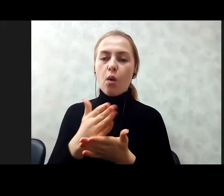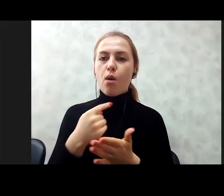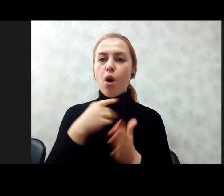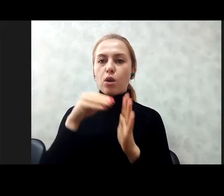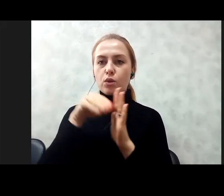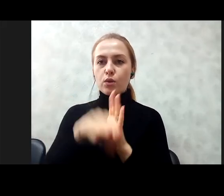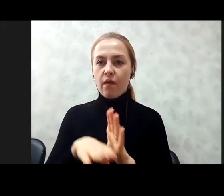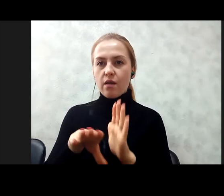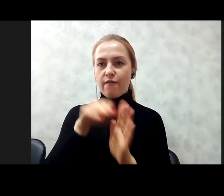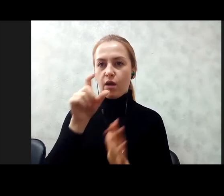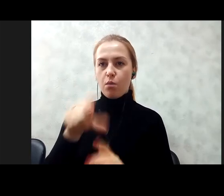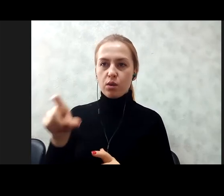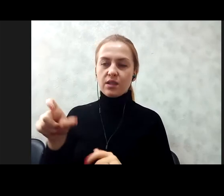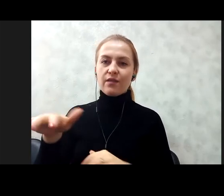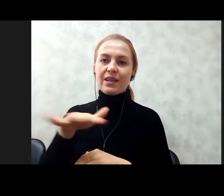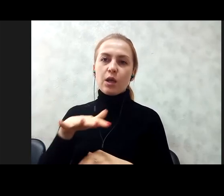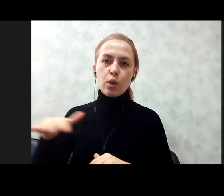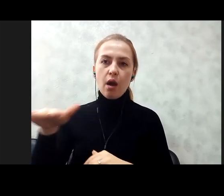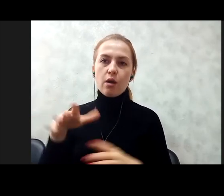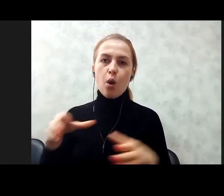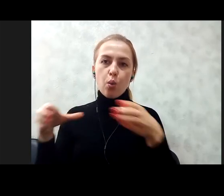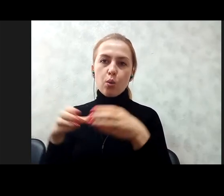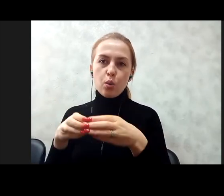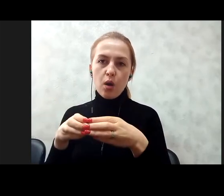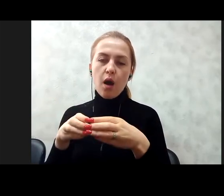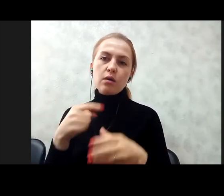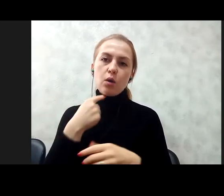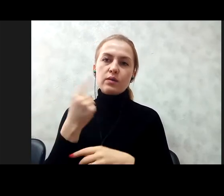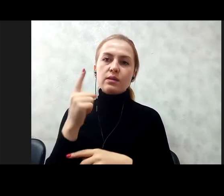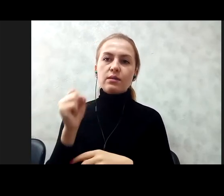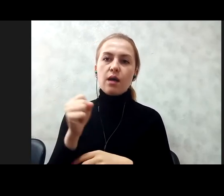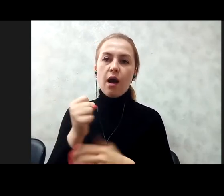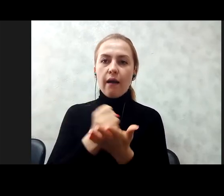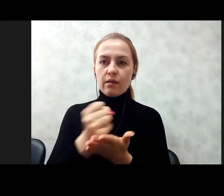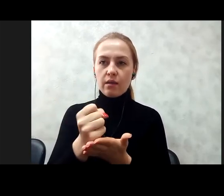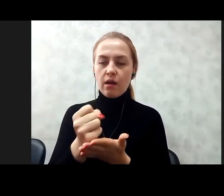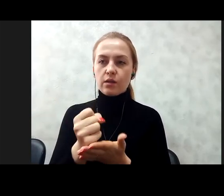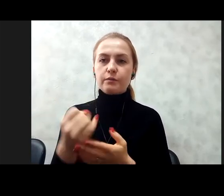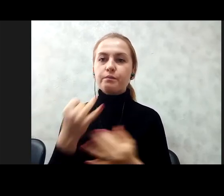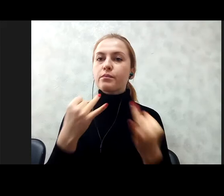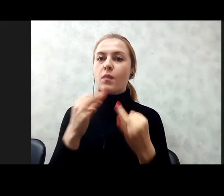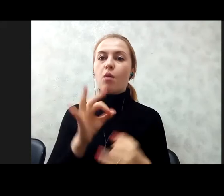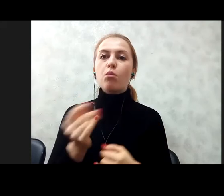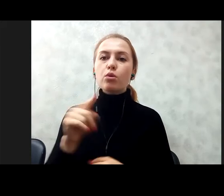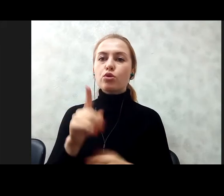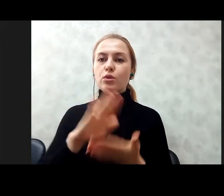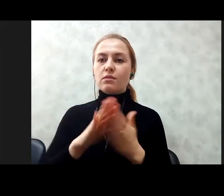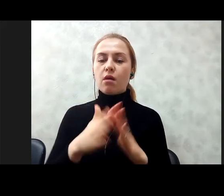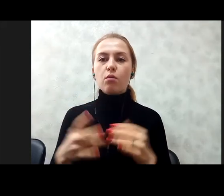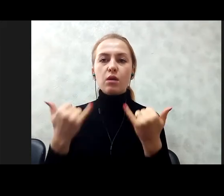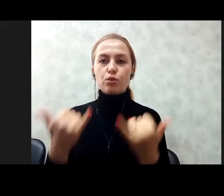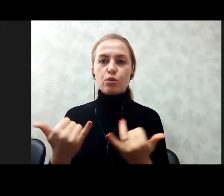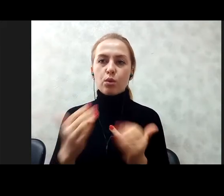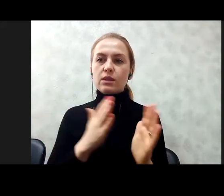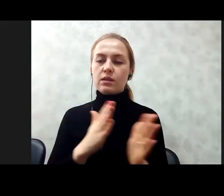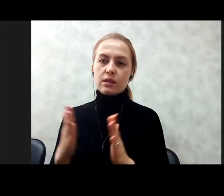were distributed accordingly in territorial communities. So here I mean that as of